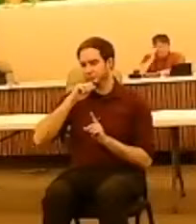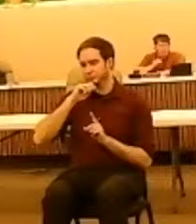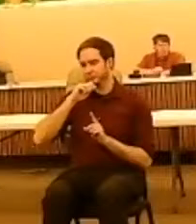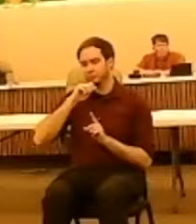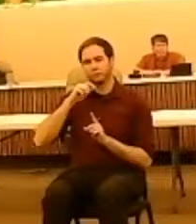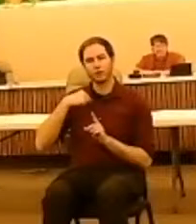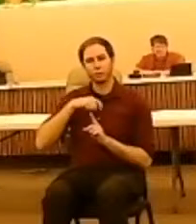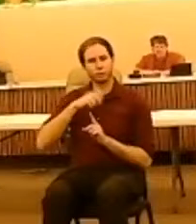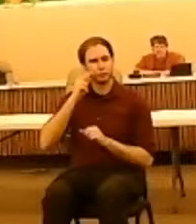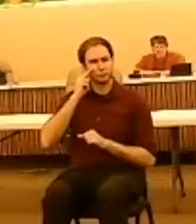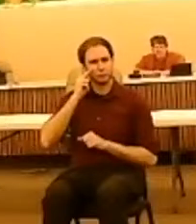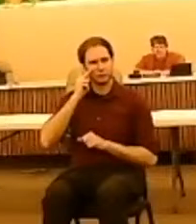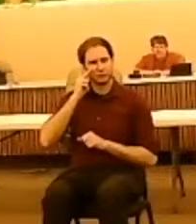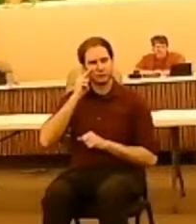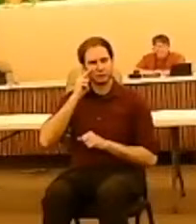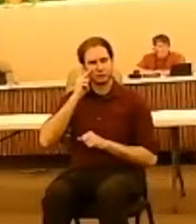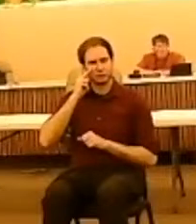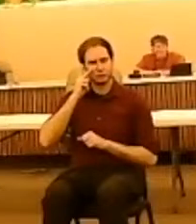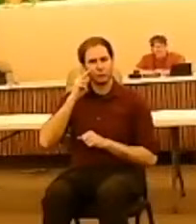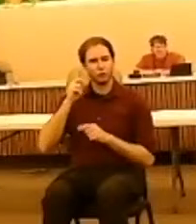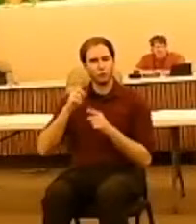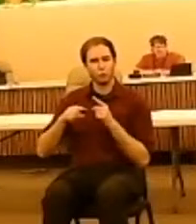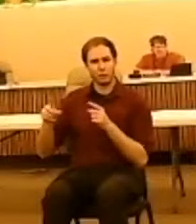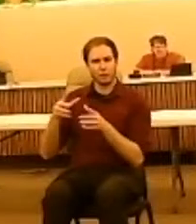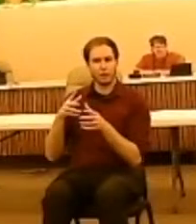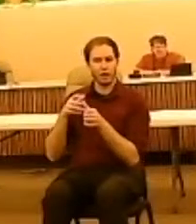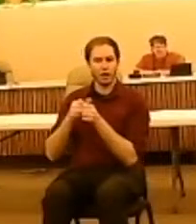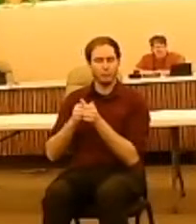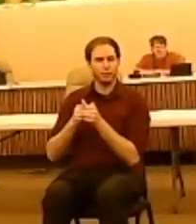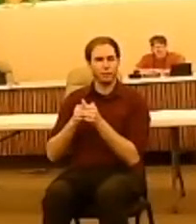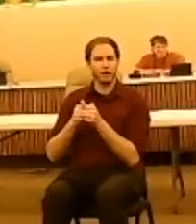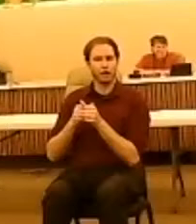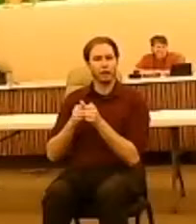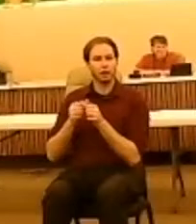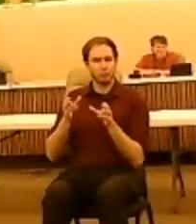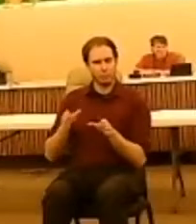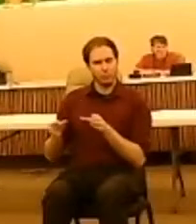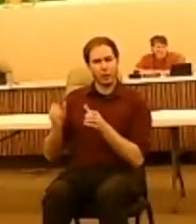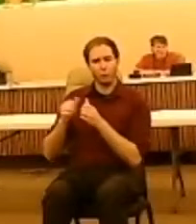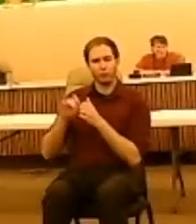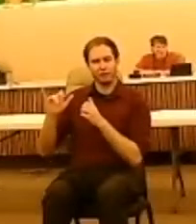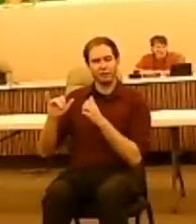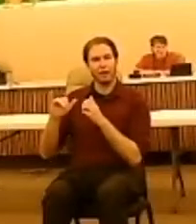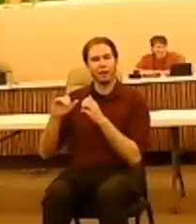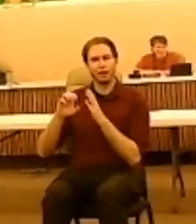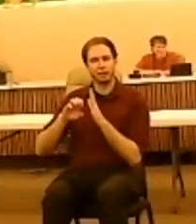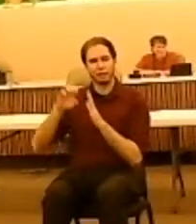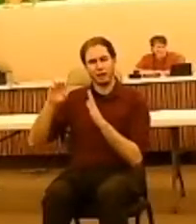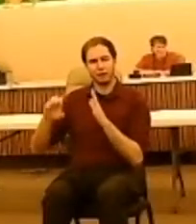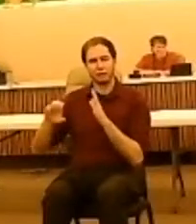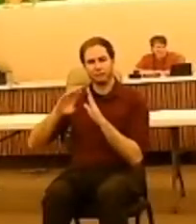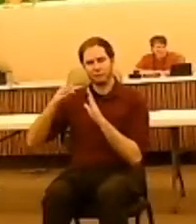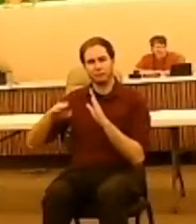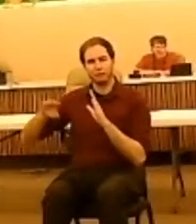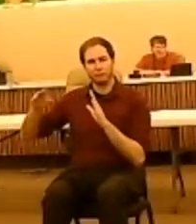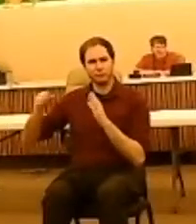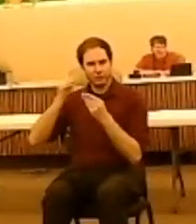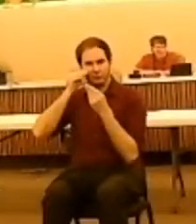we'll have to see what the updated plans with all the elevation information on it.